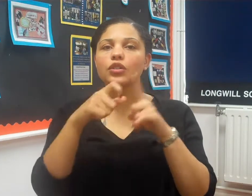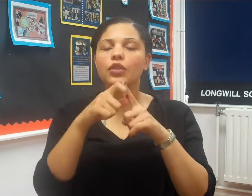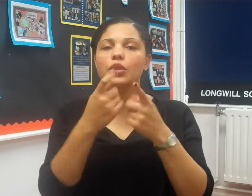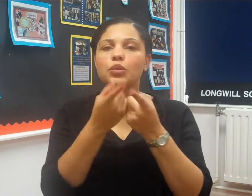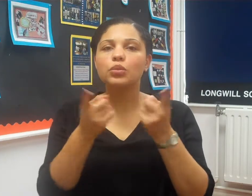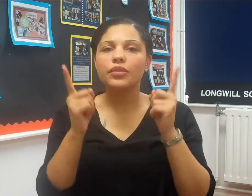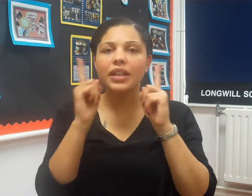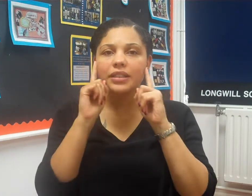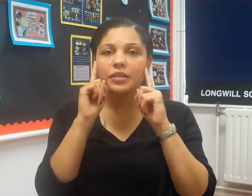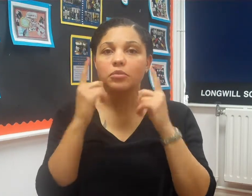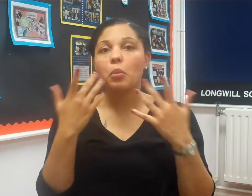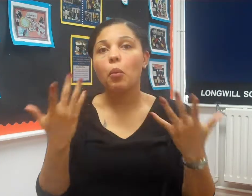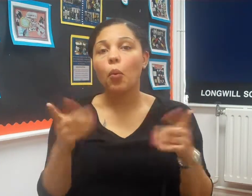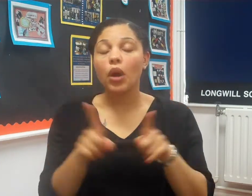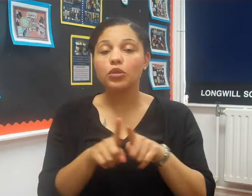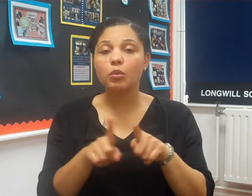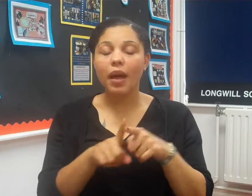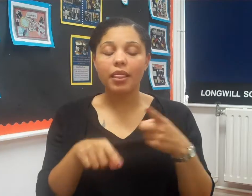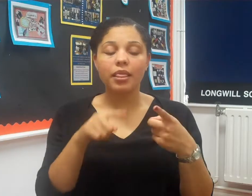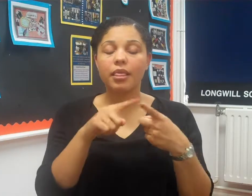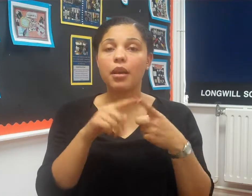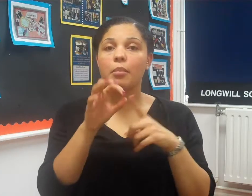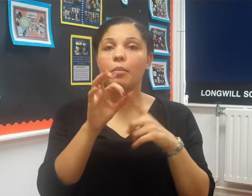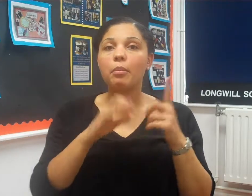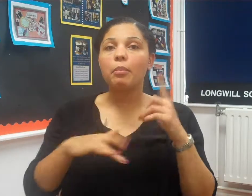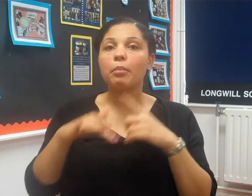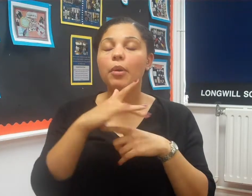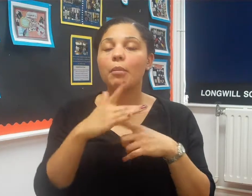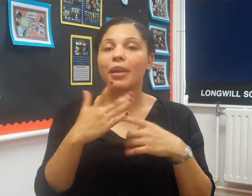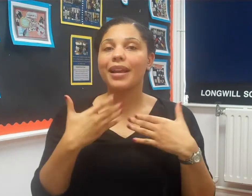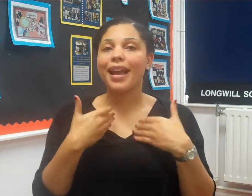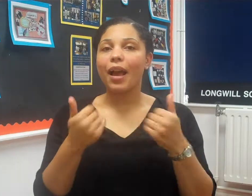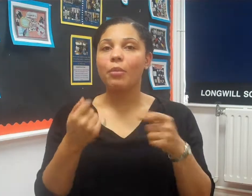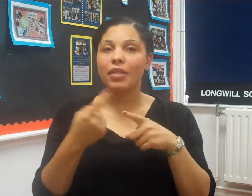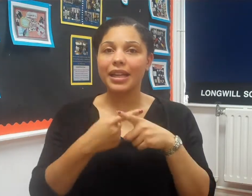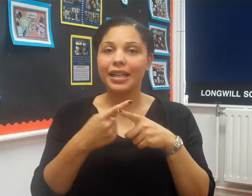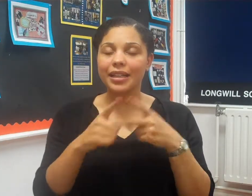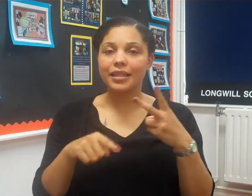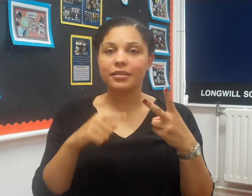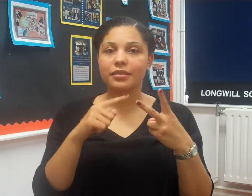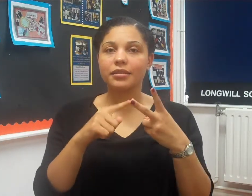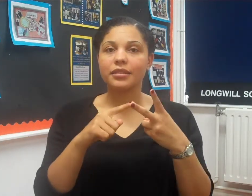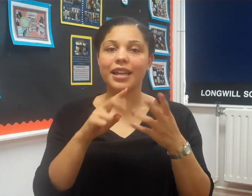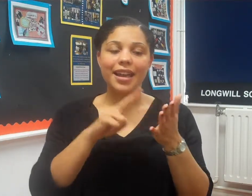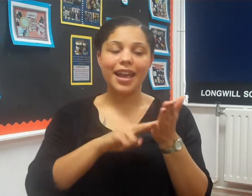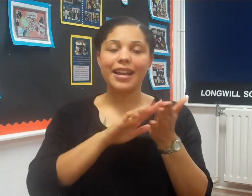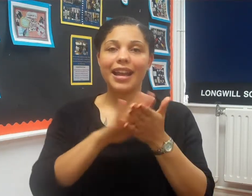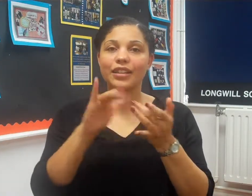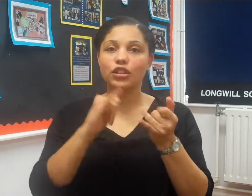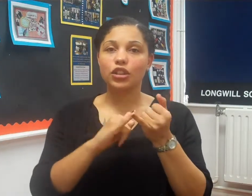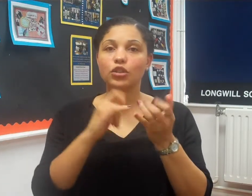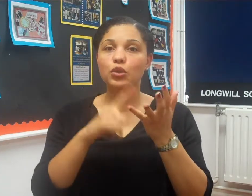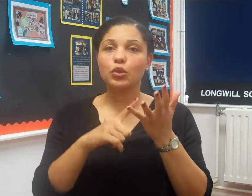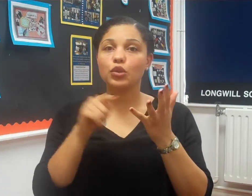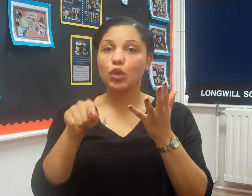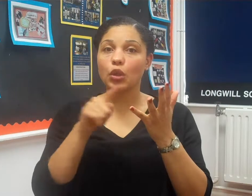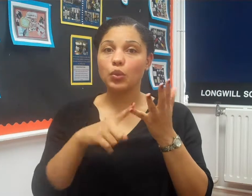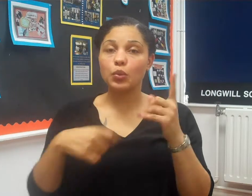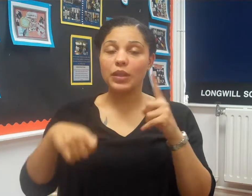England, NHS.UK, and the World Health Organization. Thank you very much for listening, and I hope you found this useful.